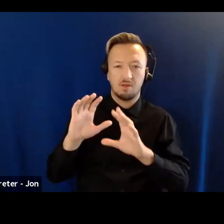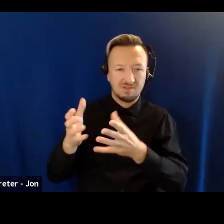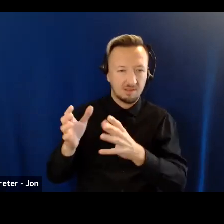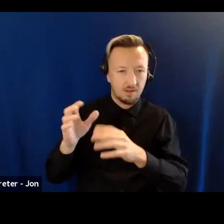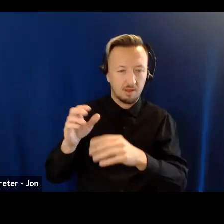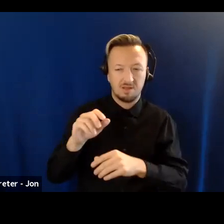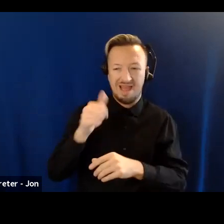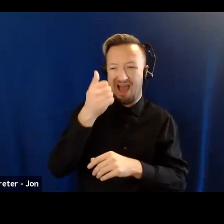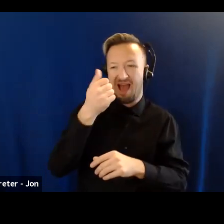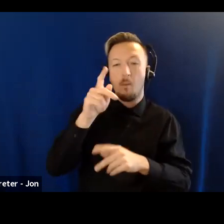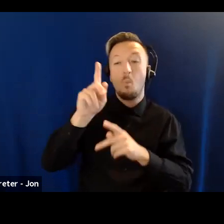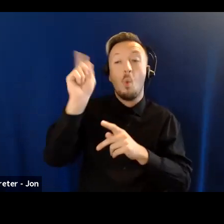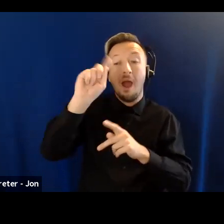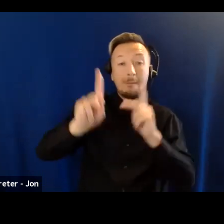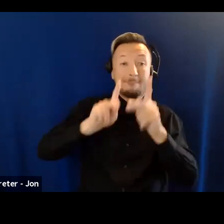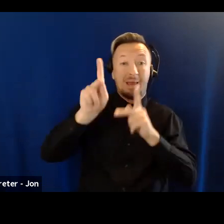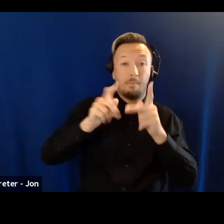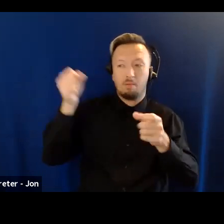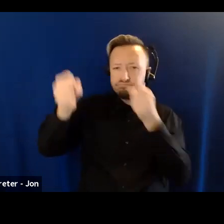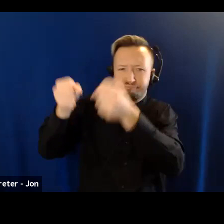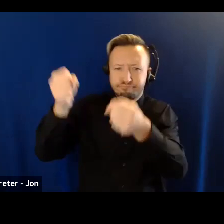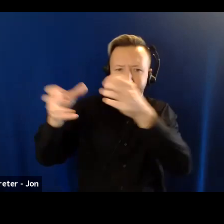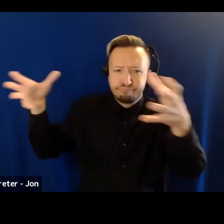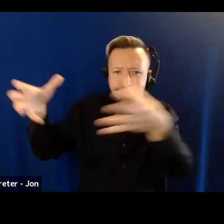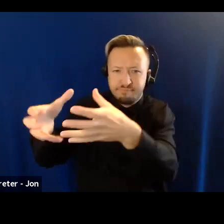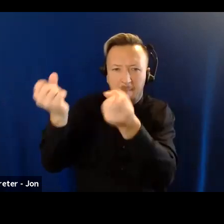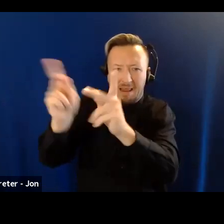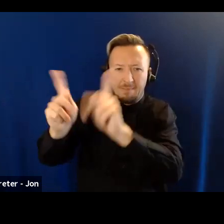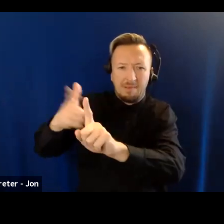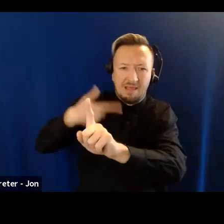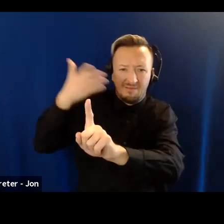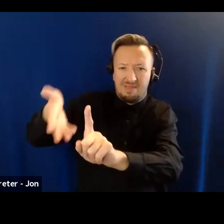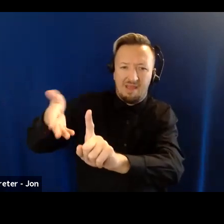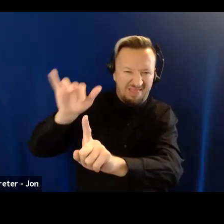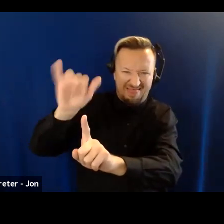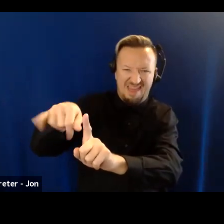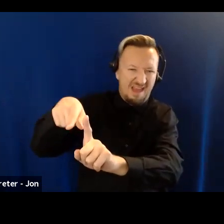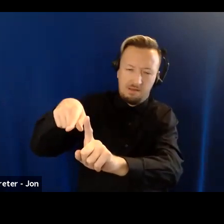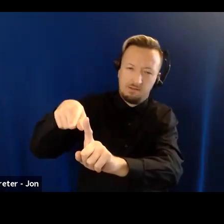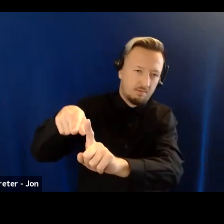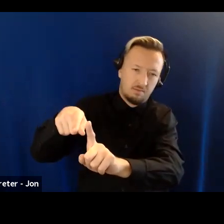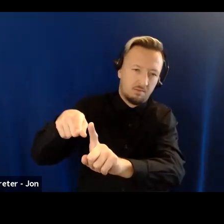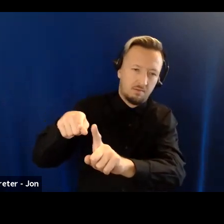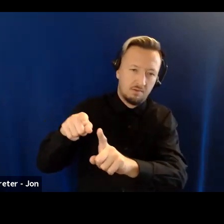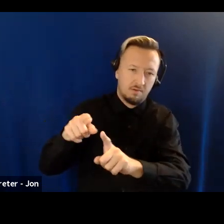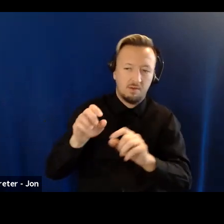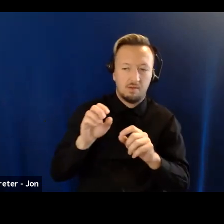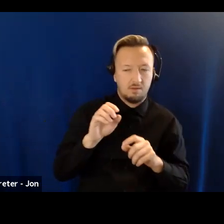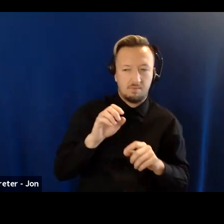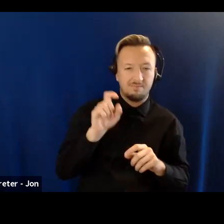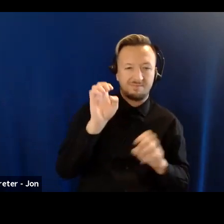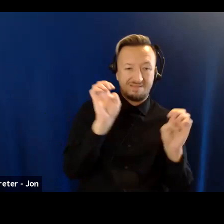non-congregate setting with full wraparound services is something that your emergency